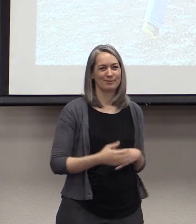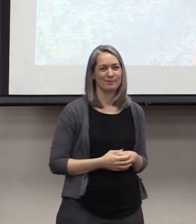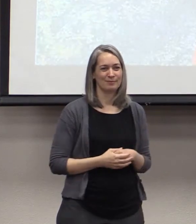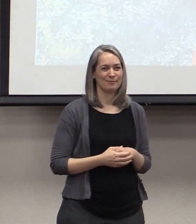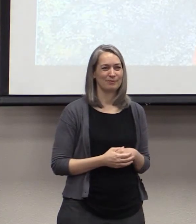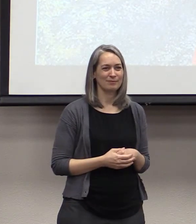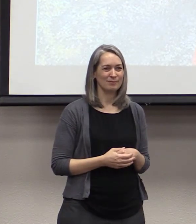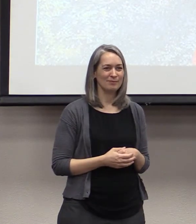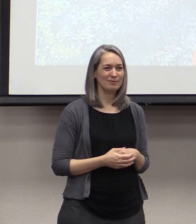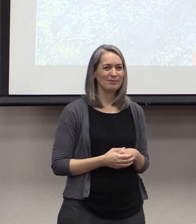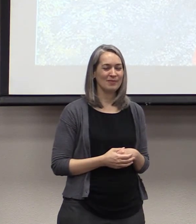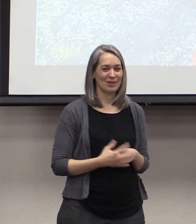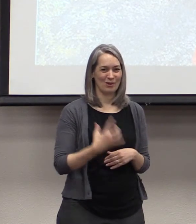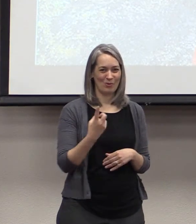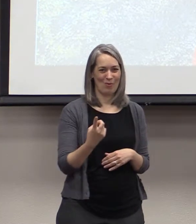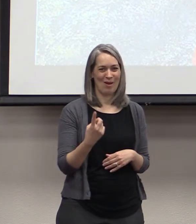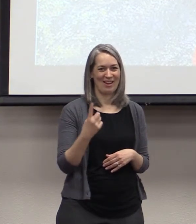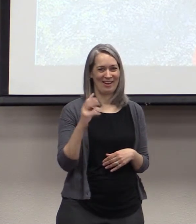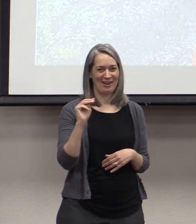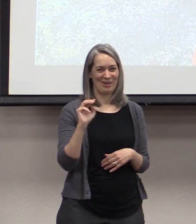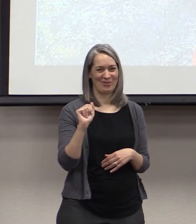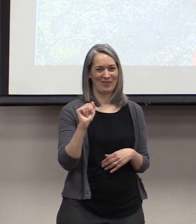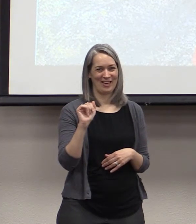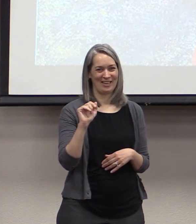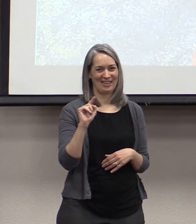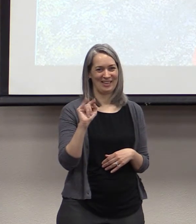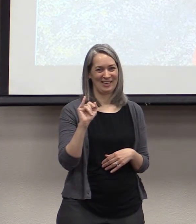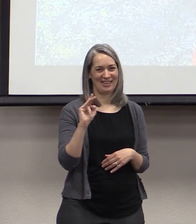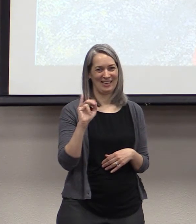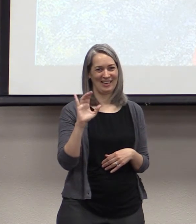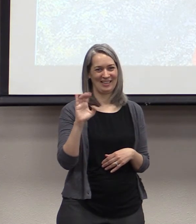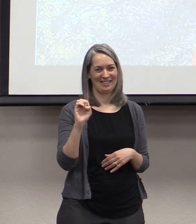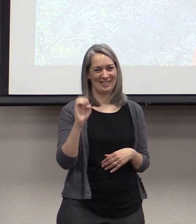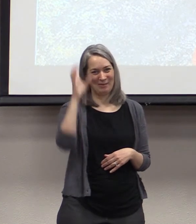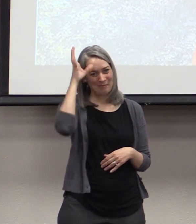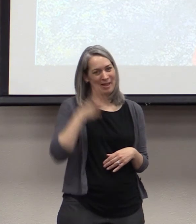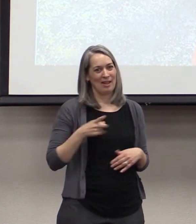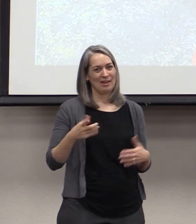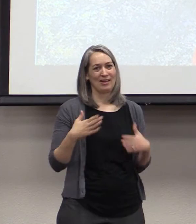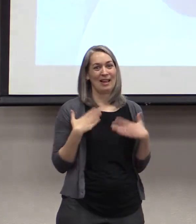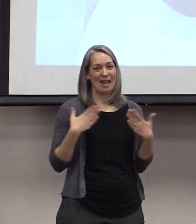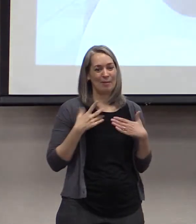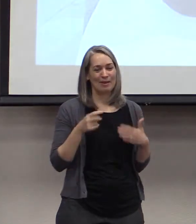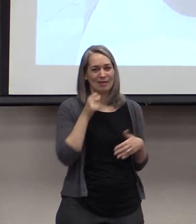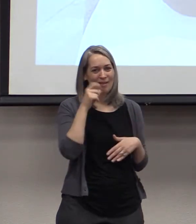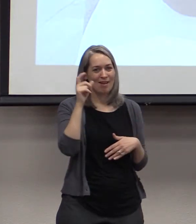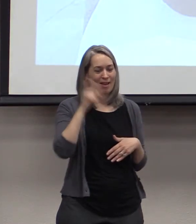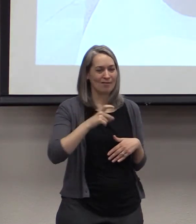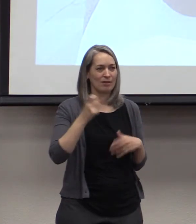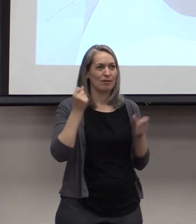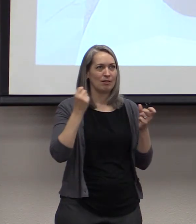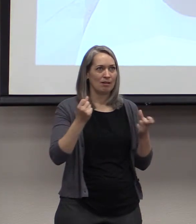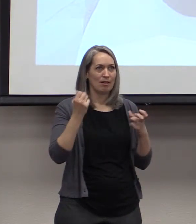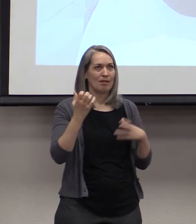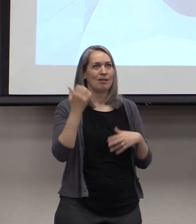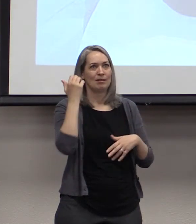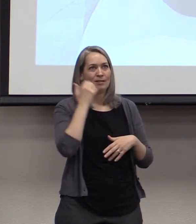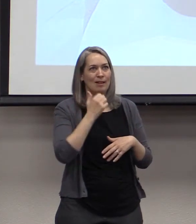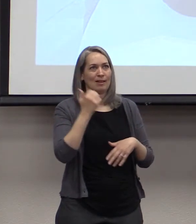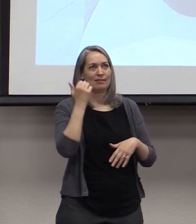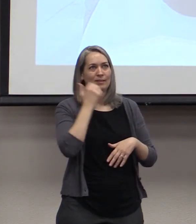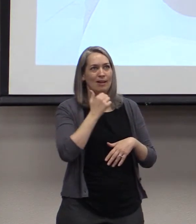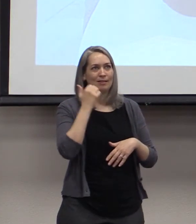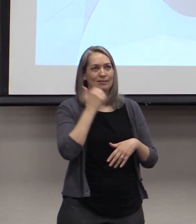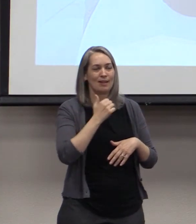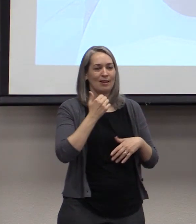very happy maintenance man that he did not have to spend days trying to find this sewer, and they need to find it.